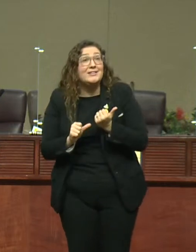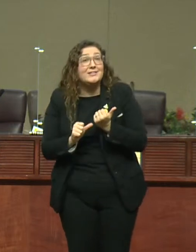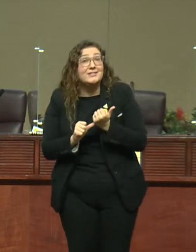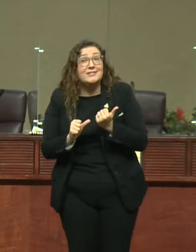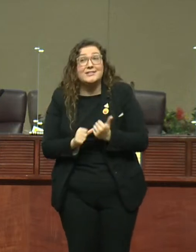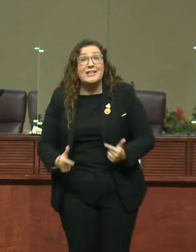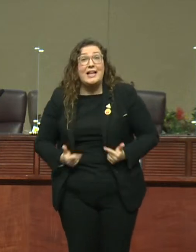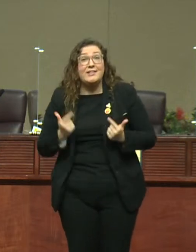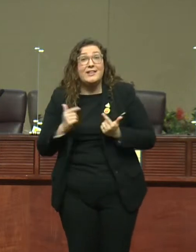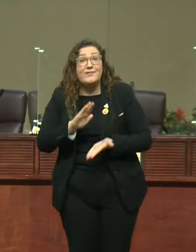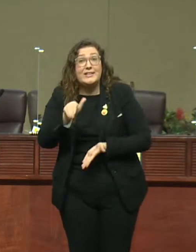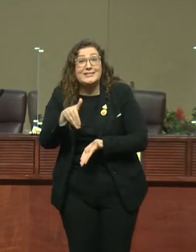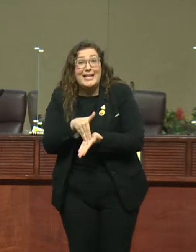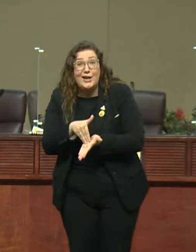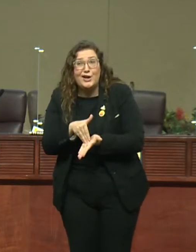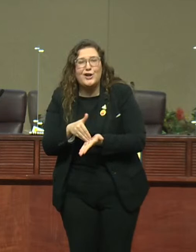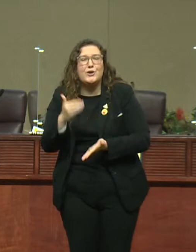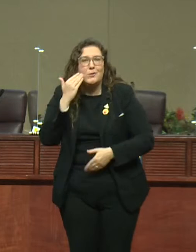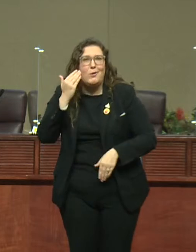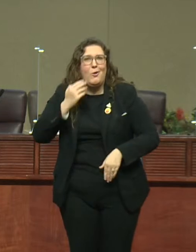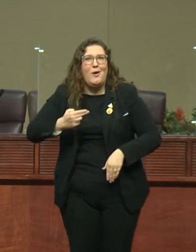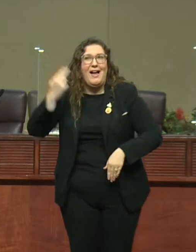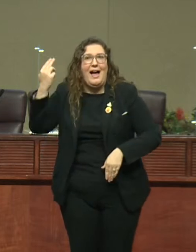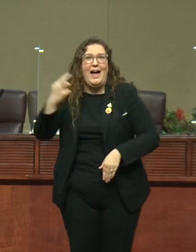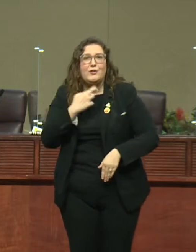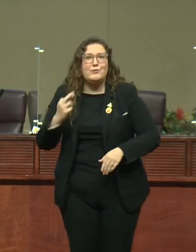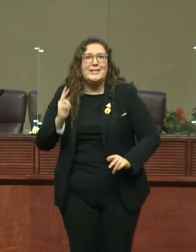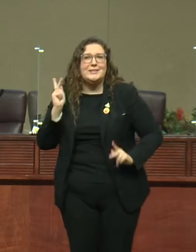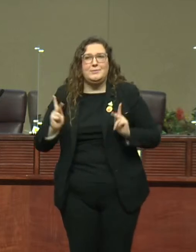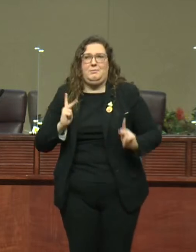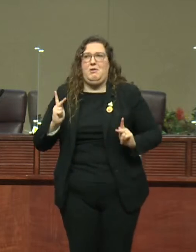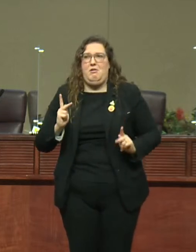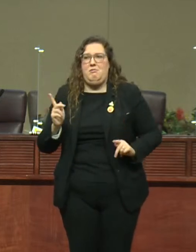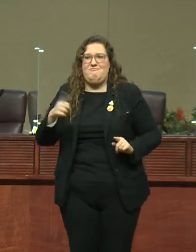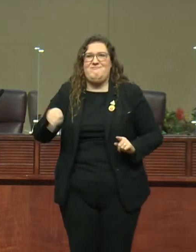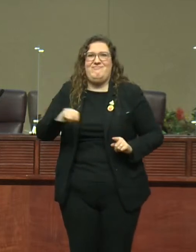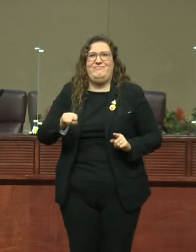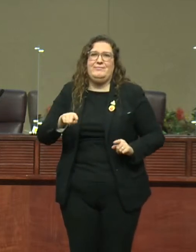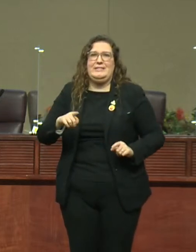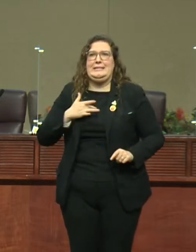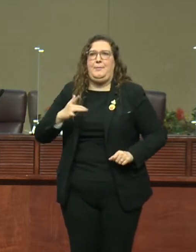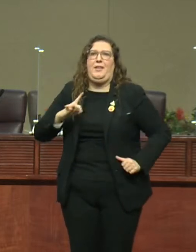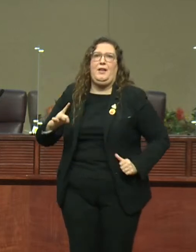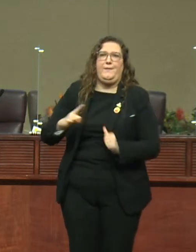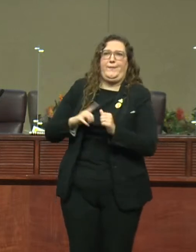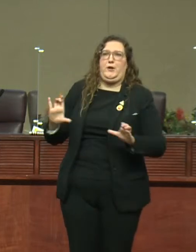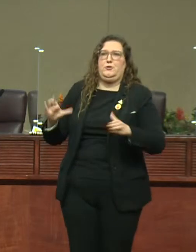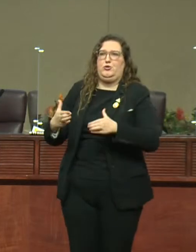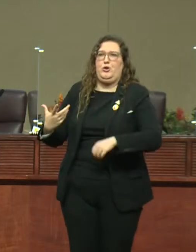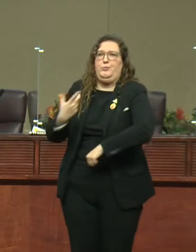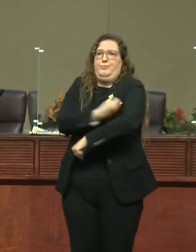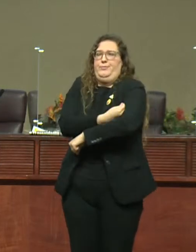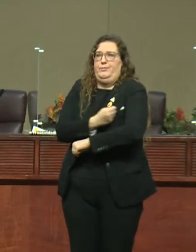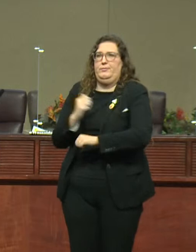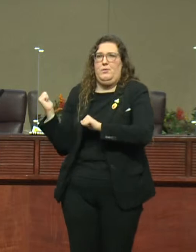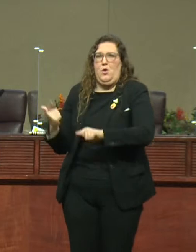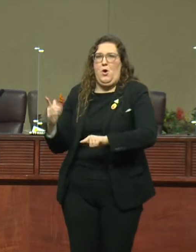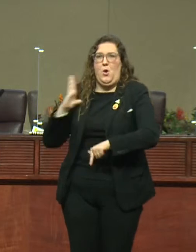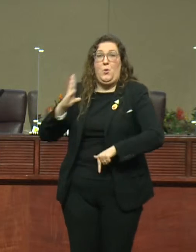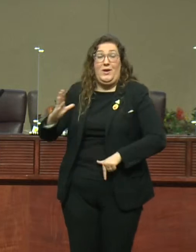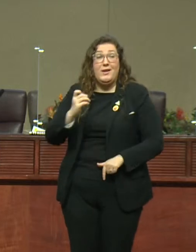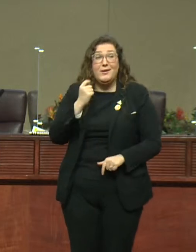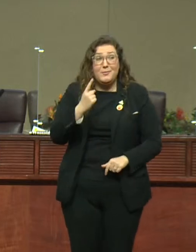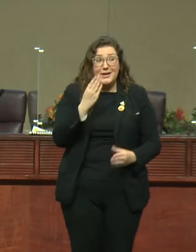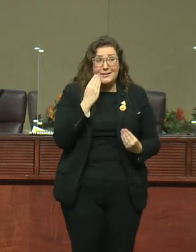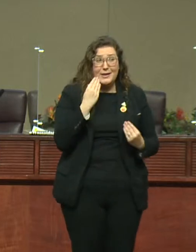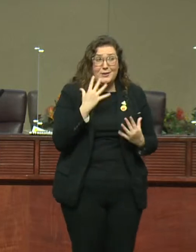groups. Perhaps those might be the first to get the vaccination, but importantly, we will have a plan in place and already working on that